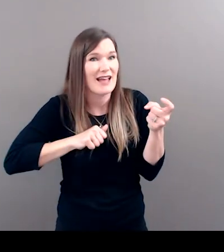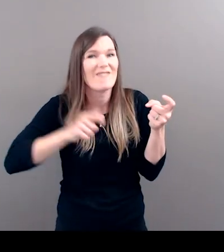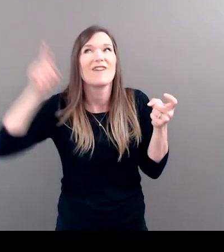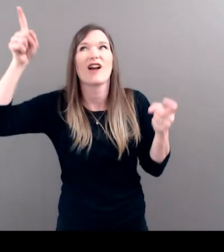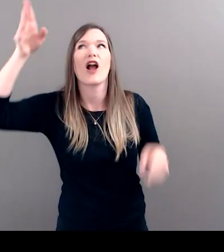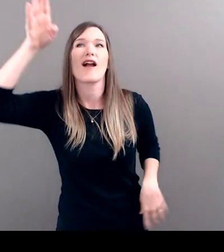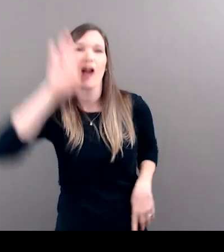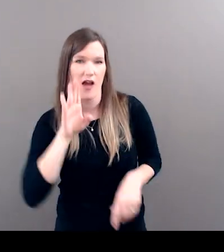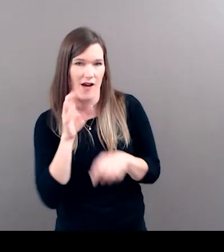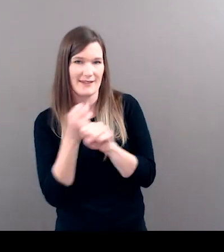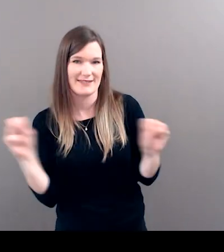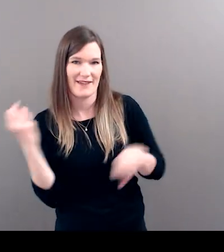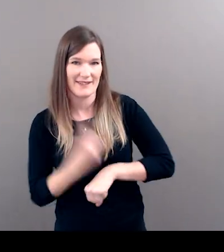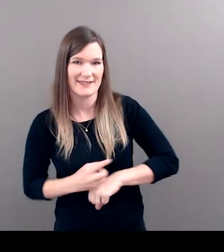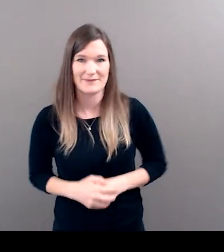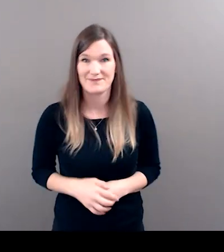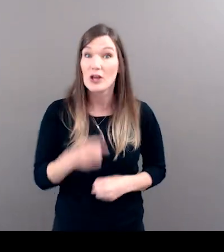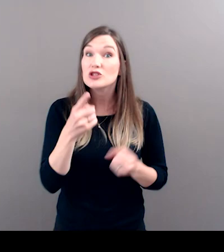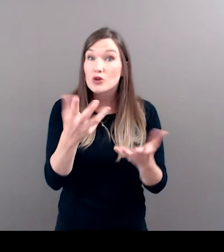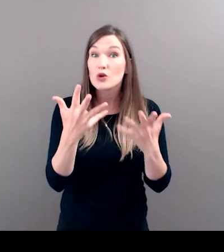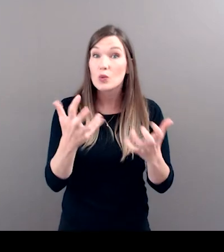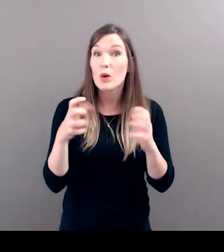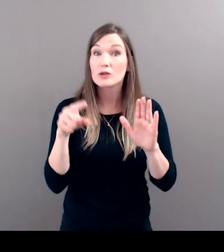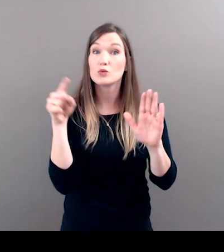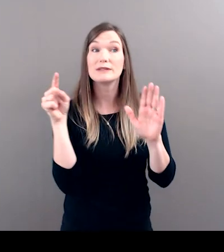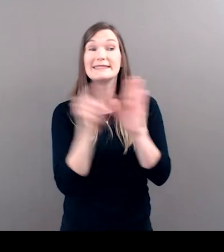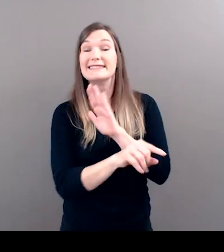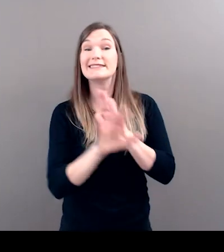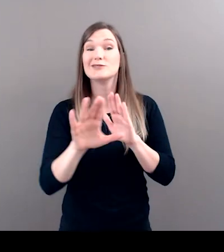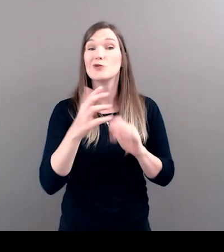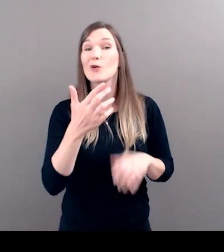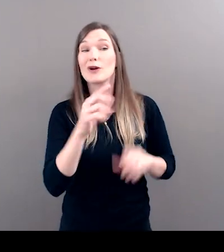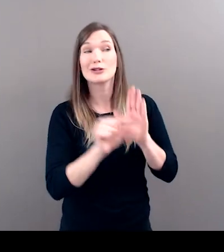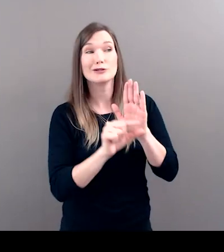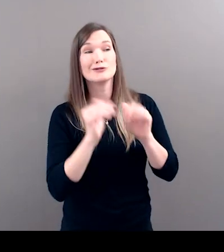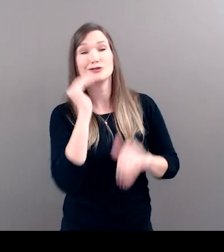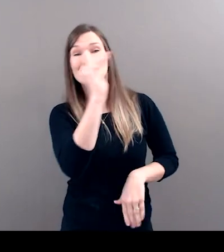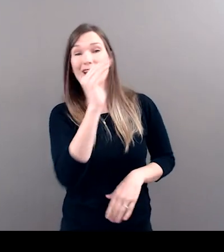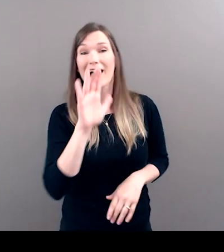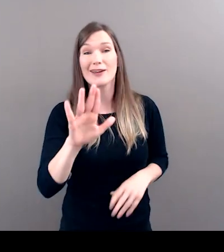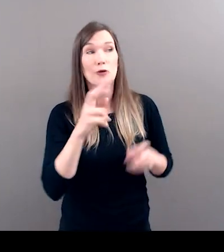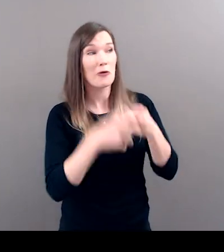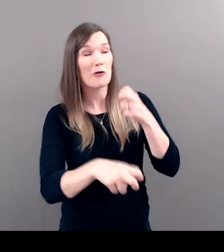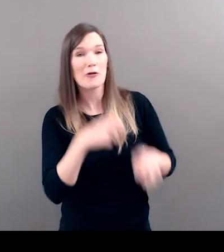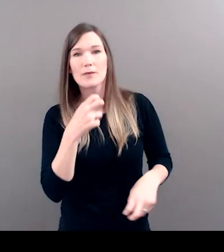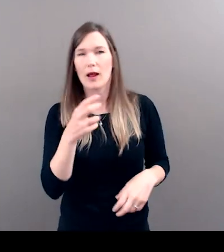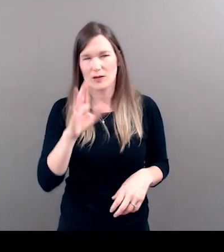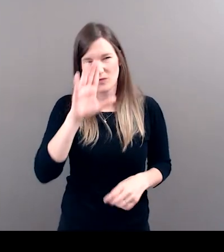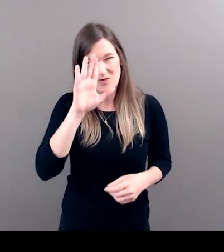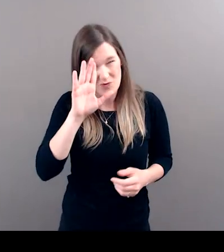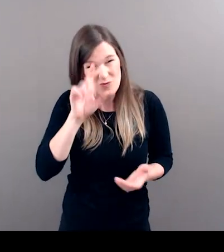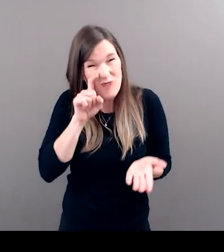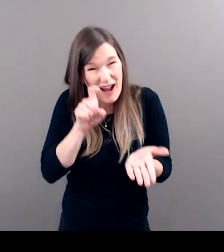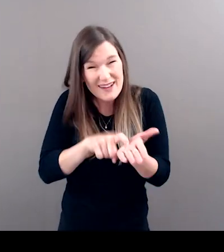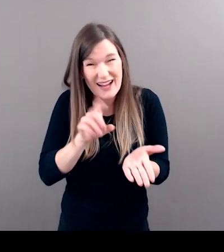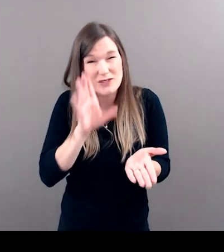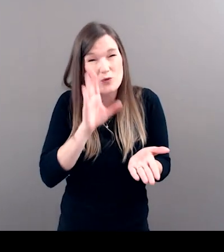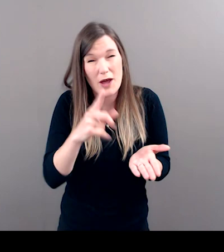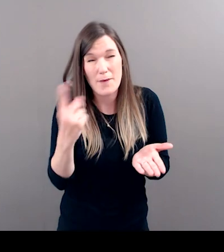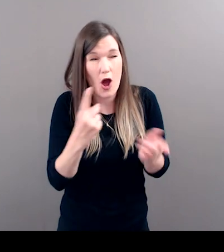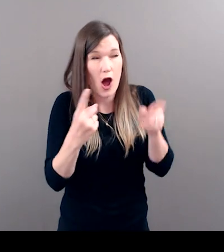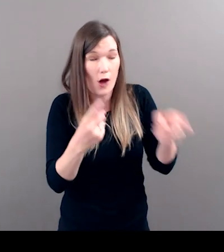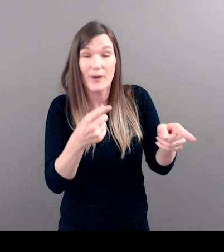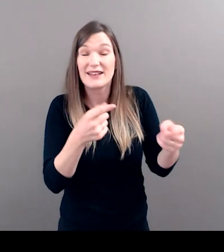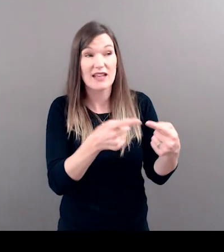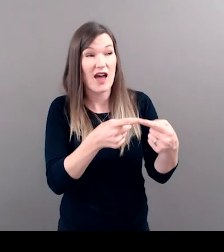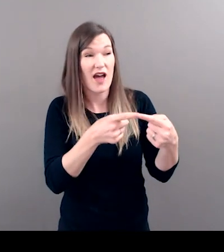killer, you have to realize I have to be God's friend. I'm going to promote God's agenda. There's always going to be someone opposing you, which is God's enemy. The plot of the